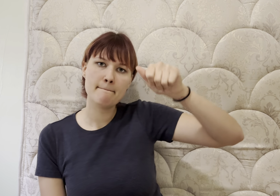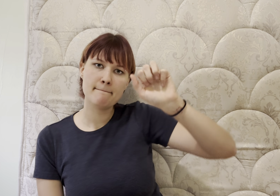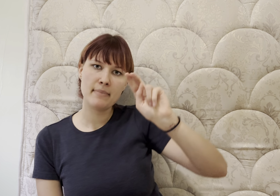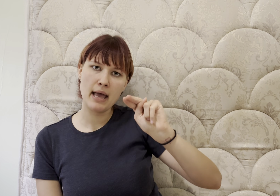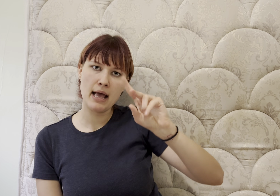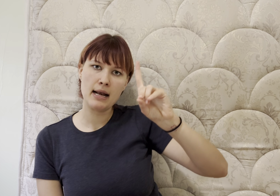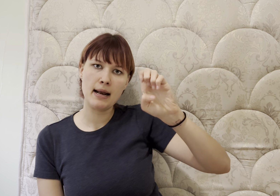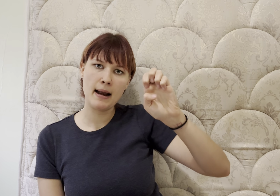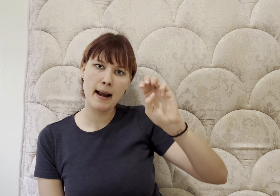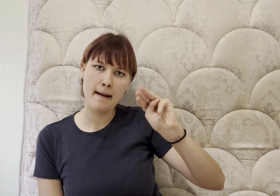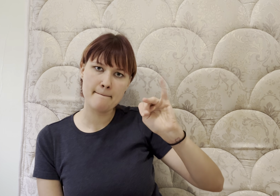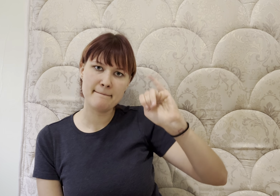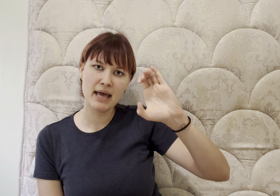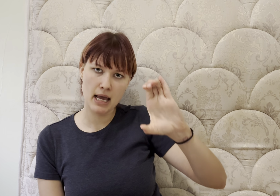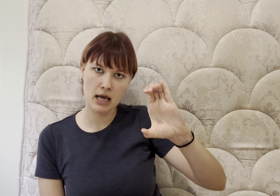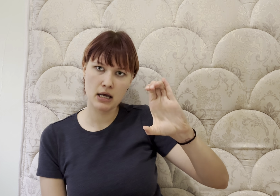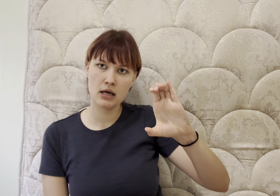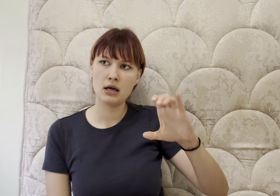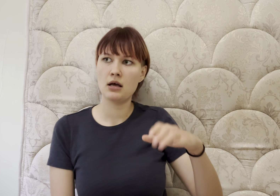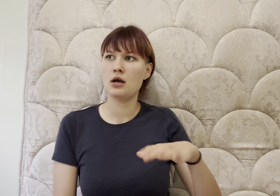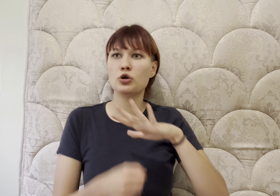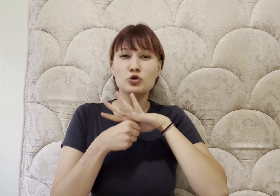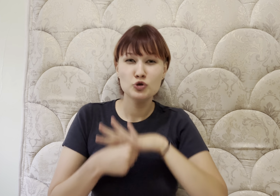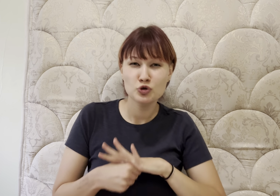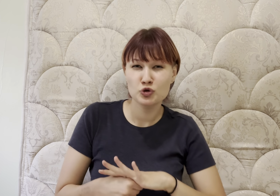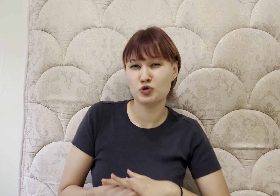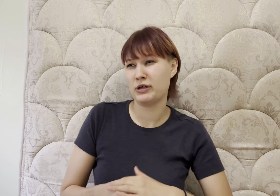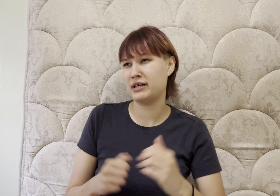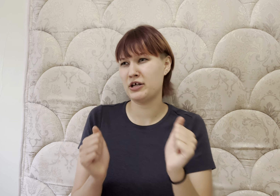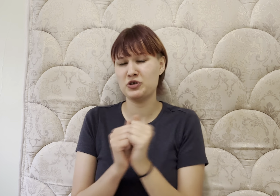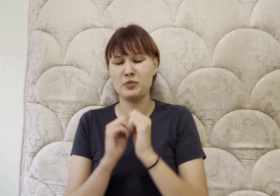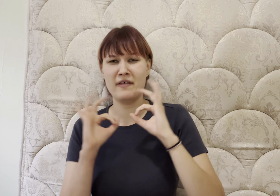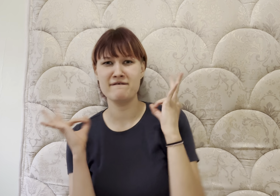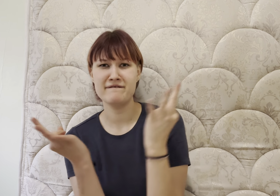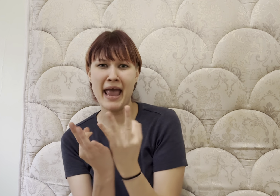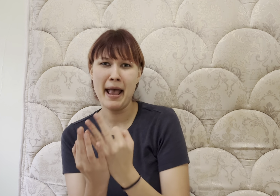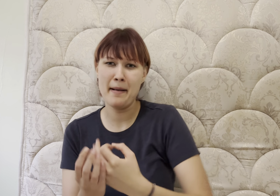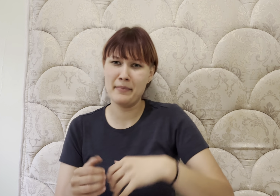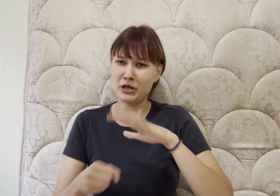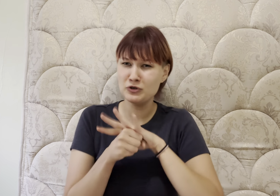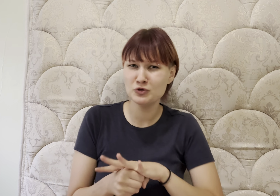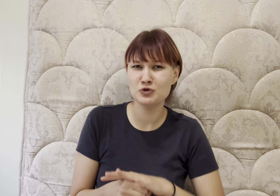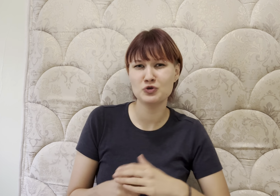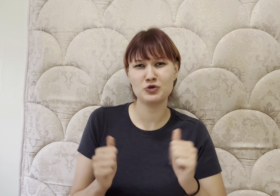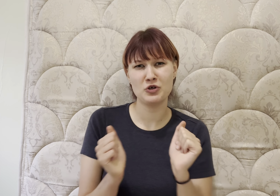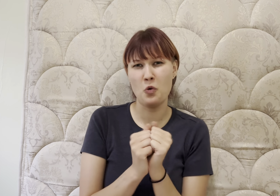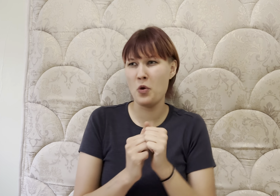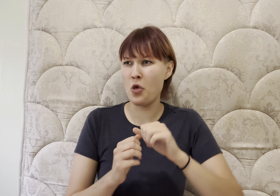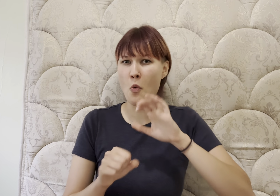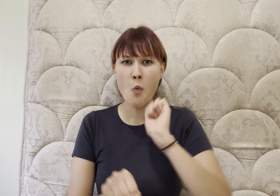distressing. What DBT therapy would do would be to help people understand that they can